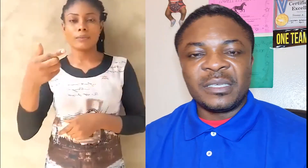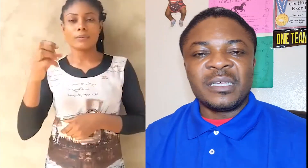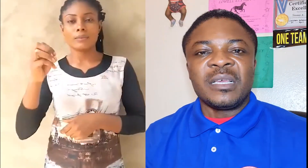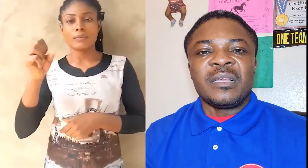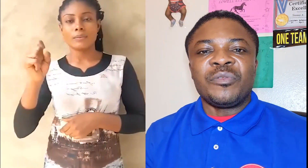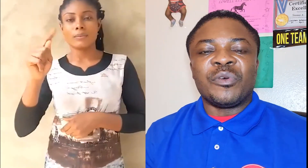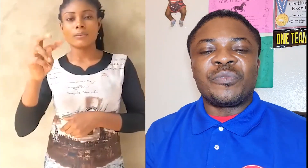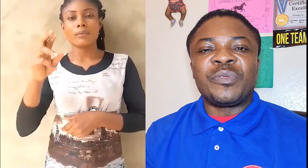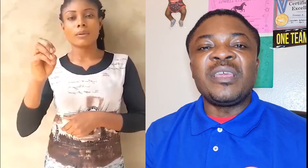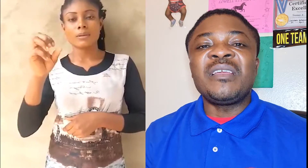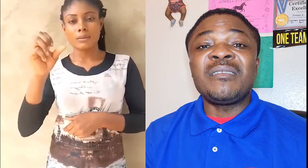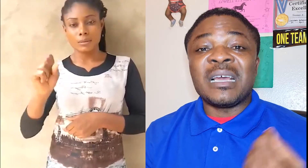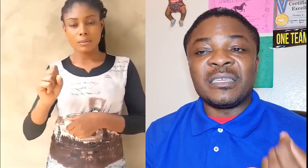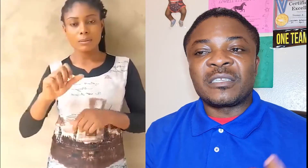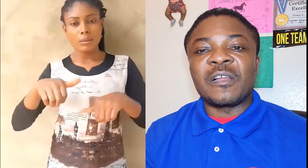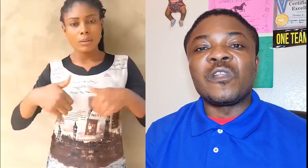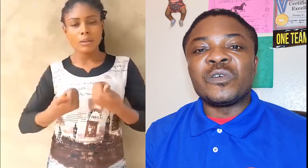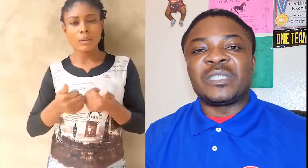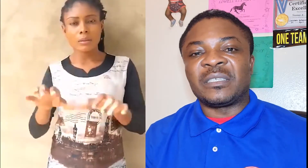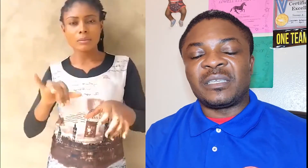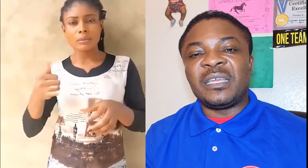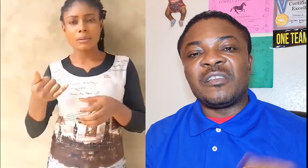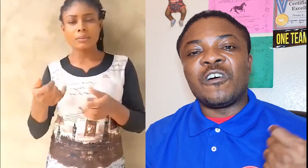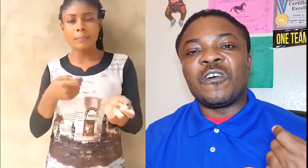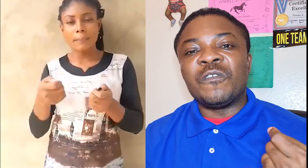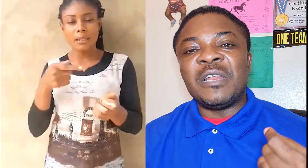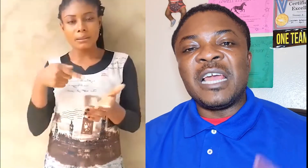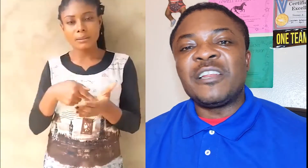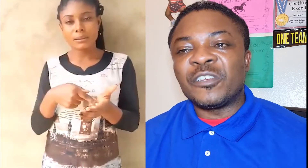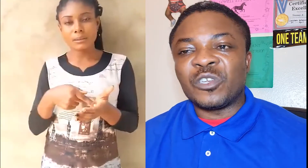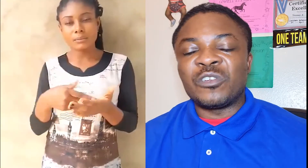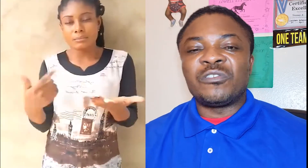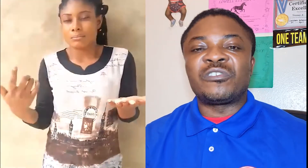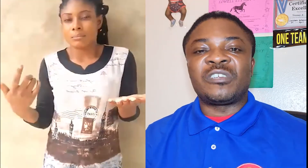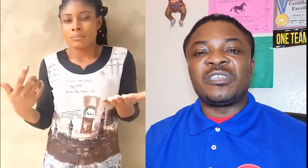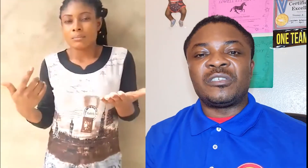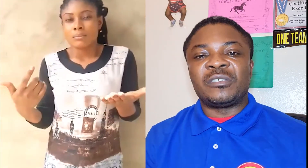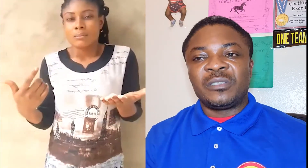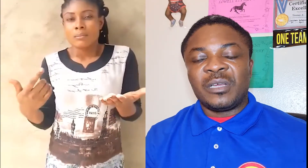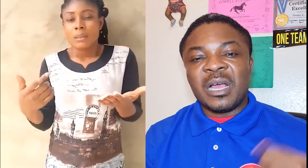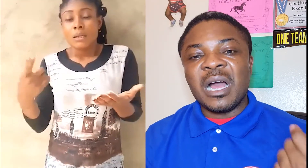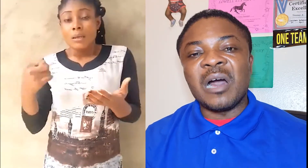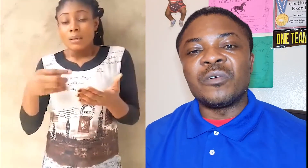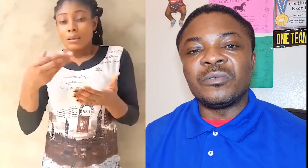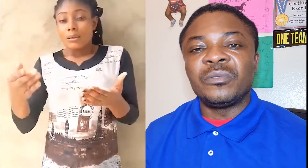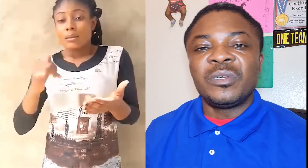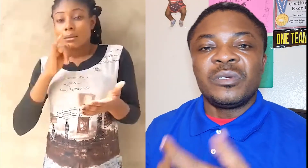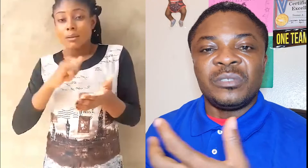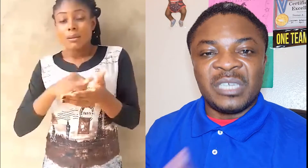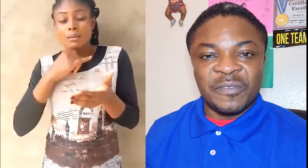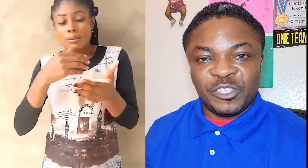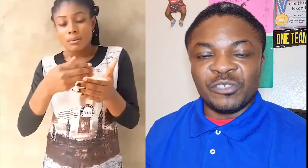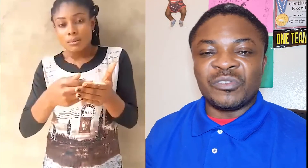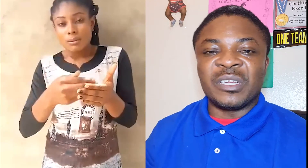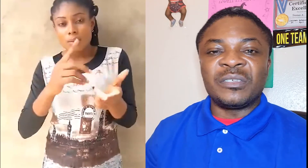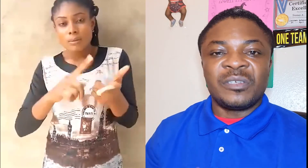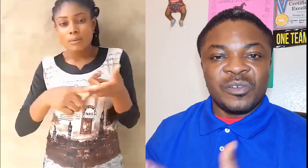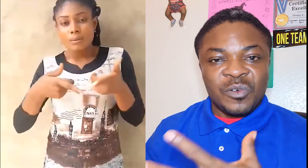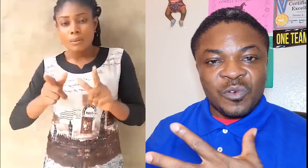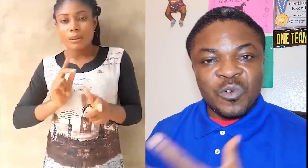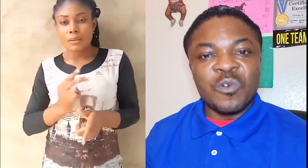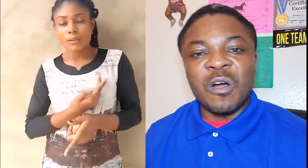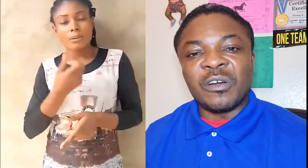this? The thing that is closest in letting us understand how deaf